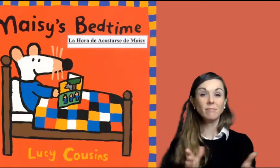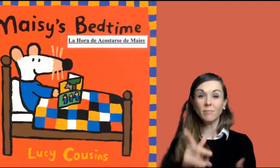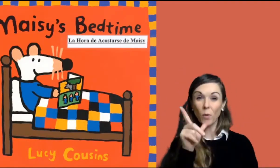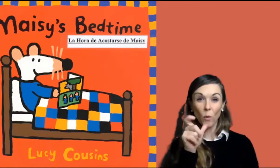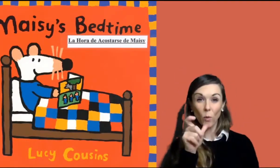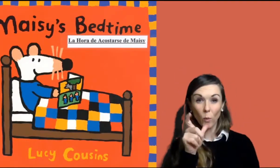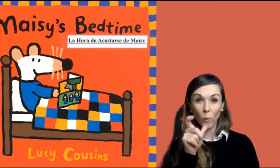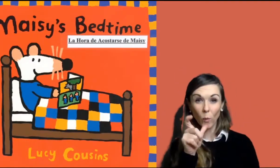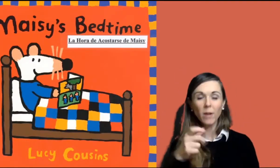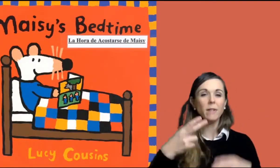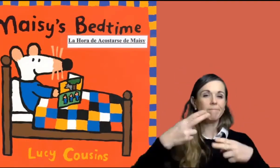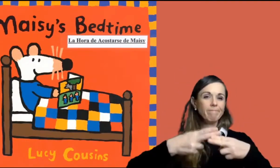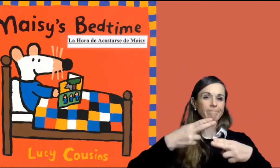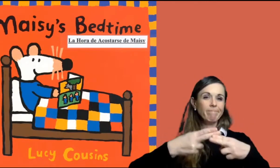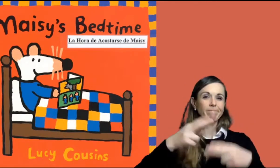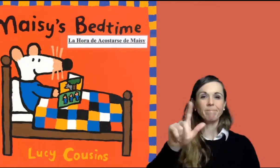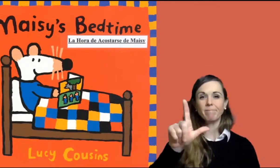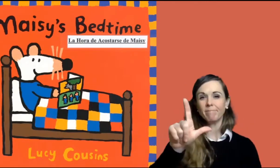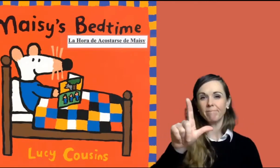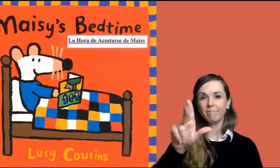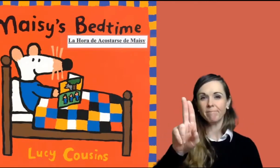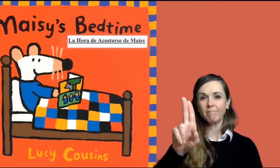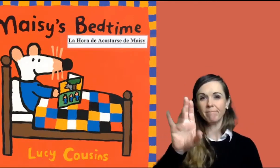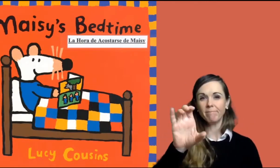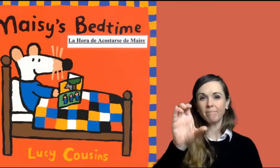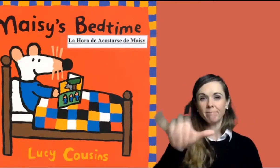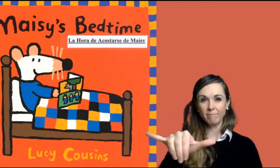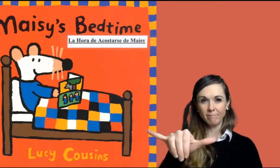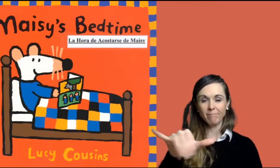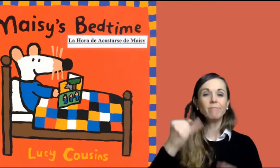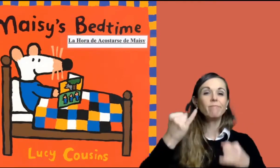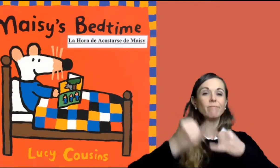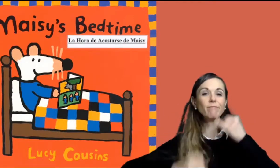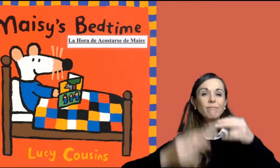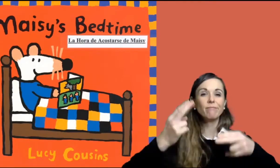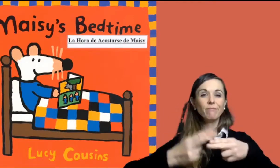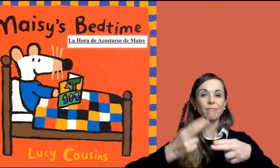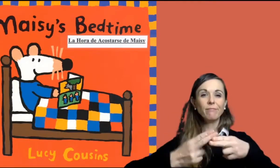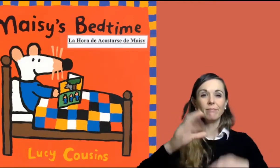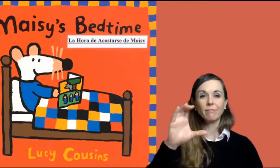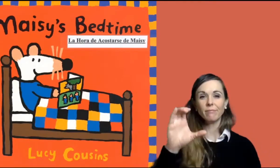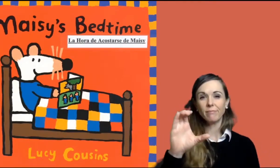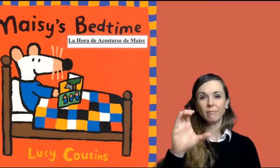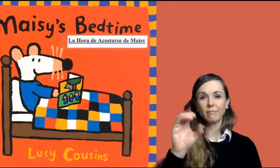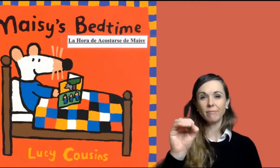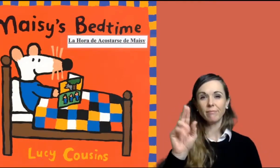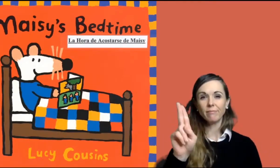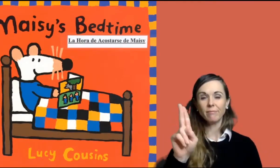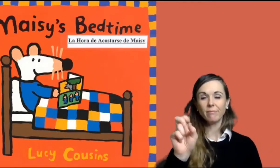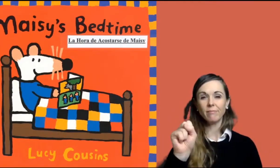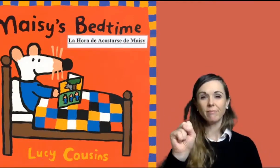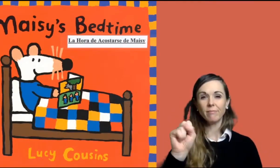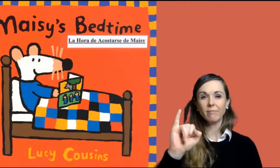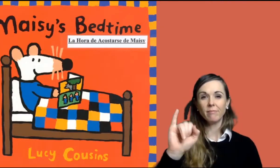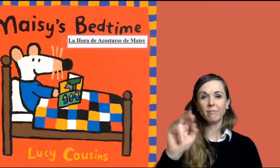The author is who? Her name is Lucy, last name